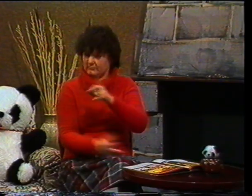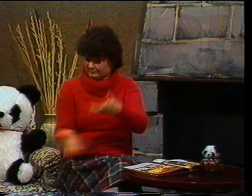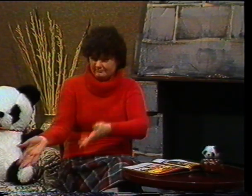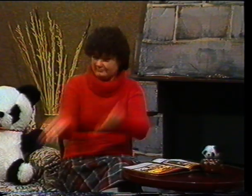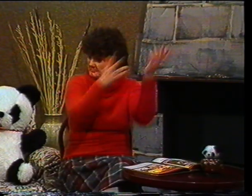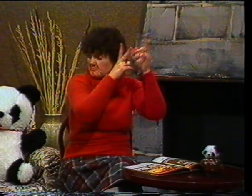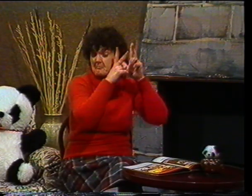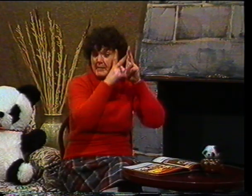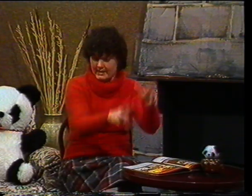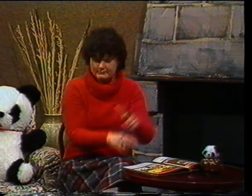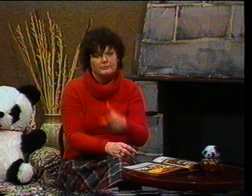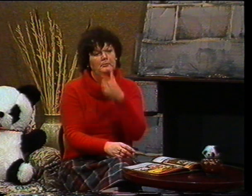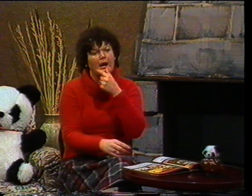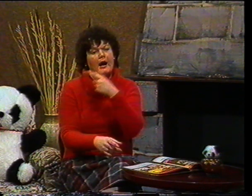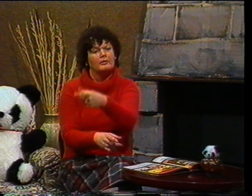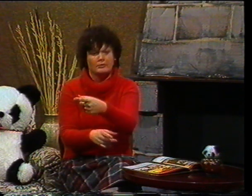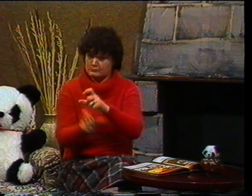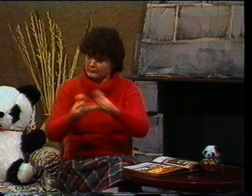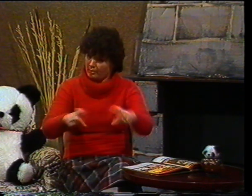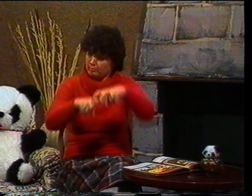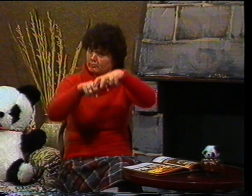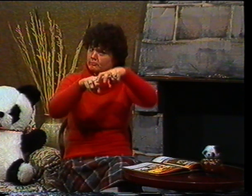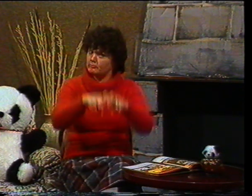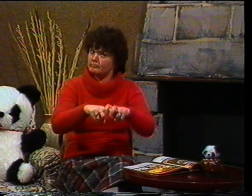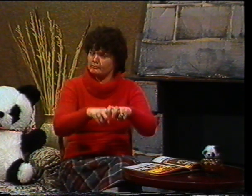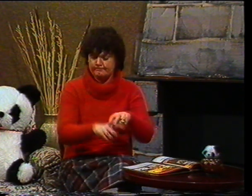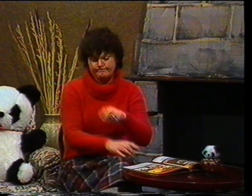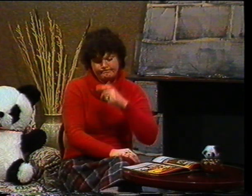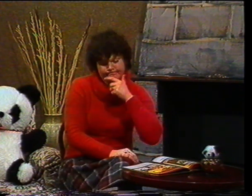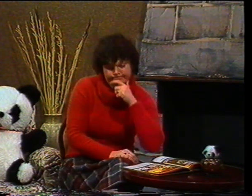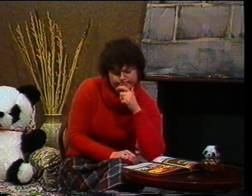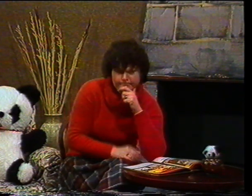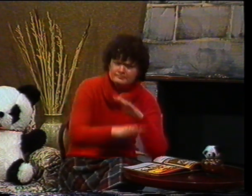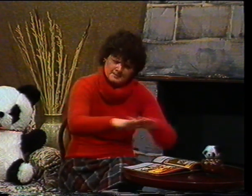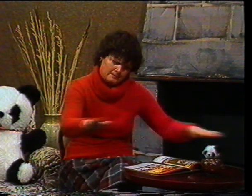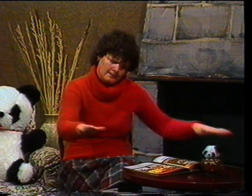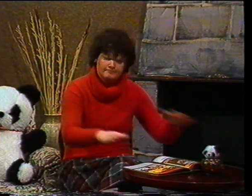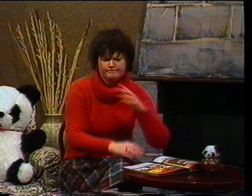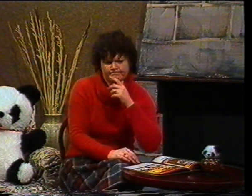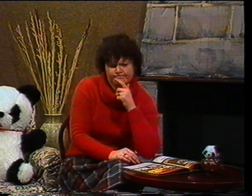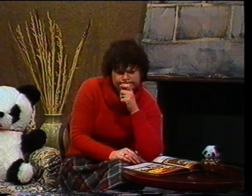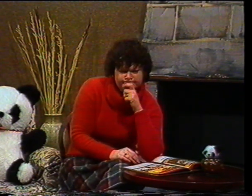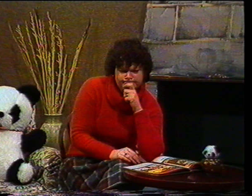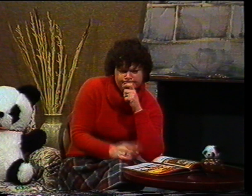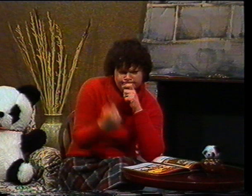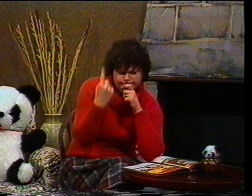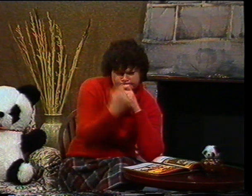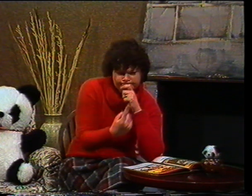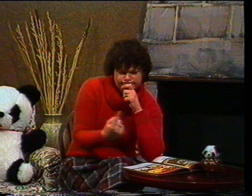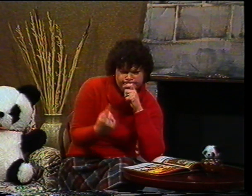The woman had gone to bed. But the man, he was still sitting up. He sat at the table, and he thought